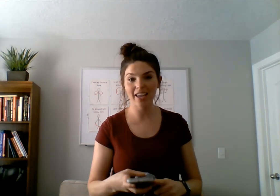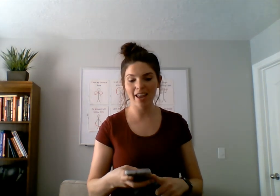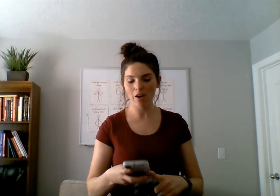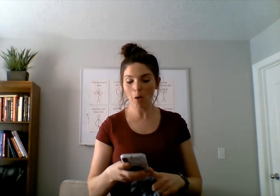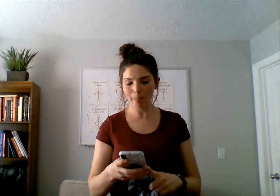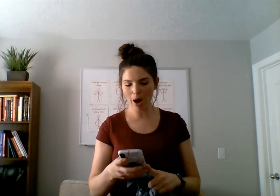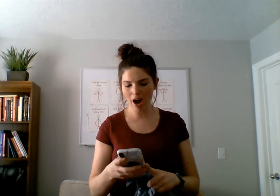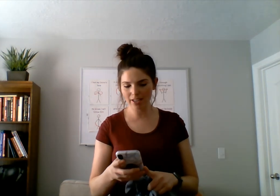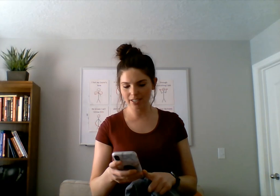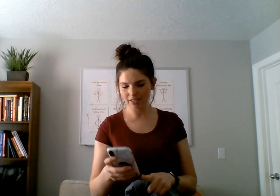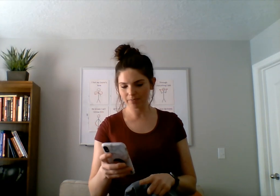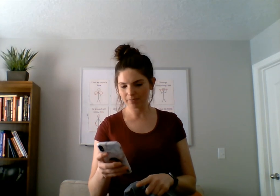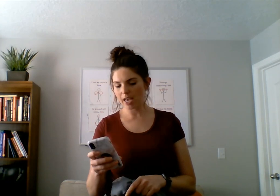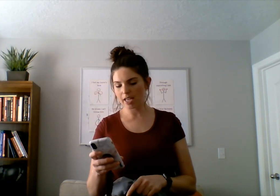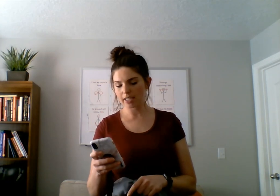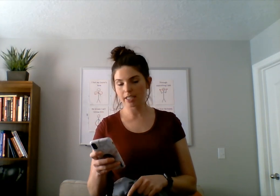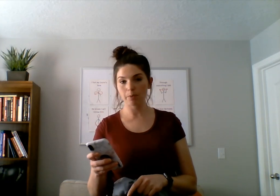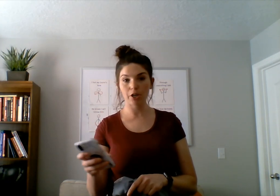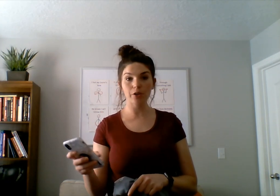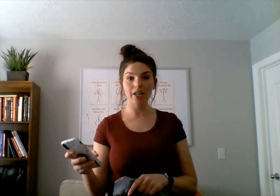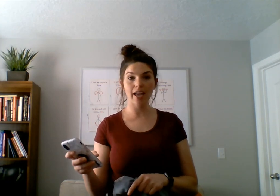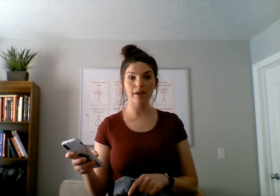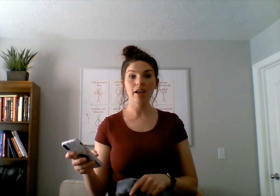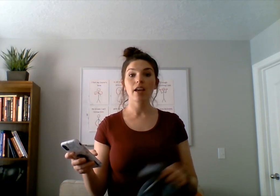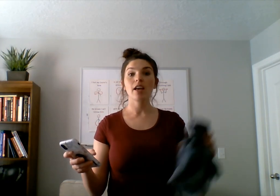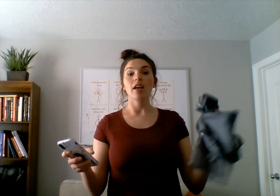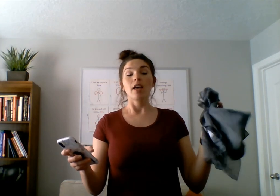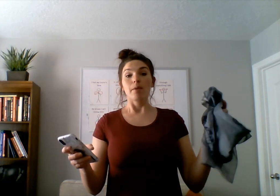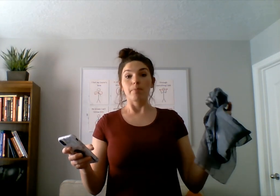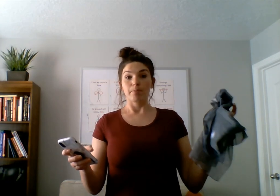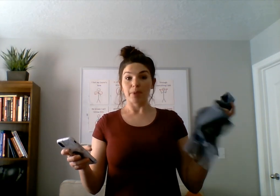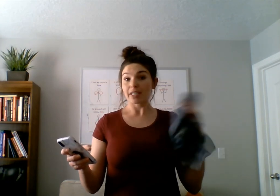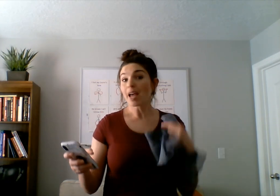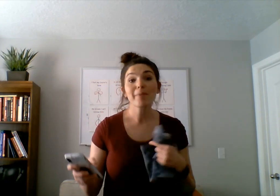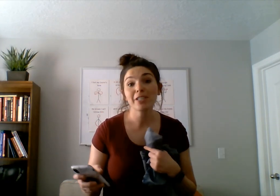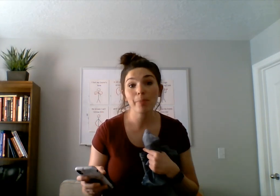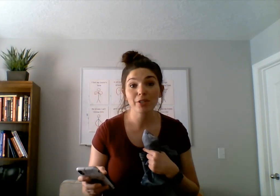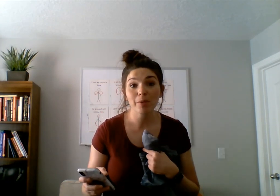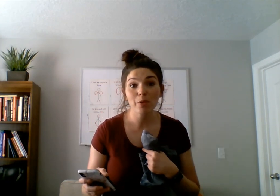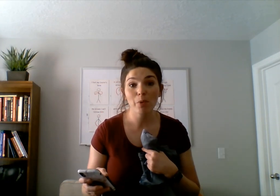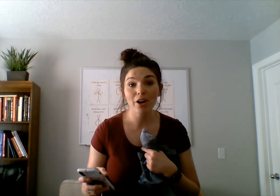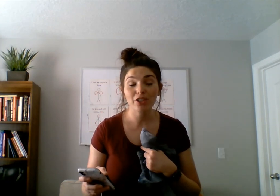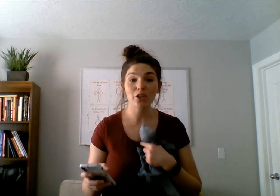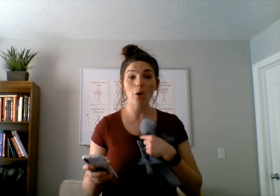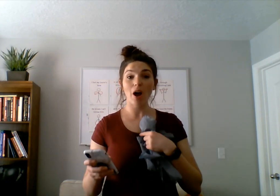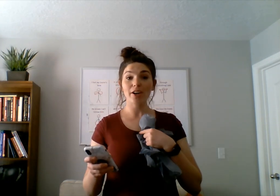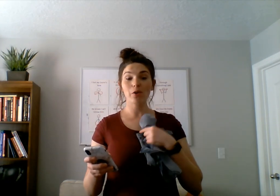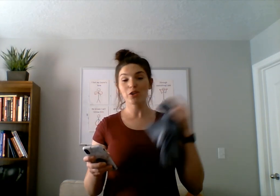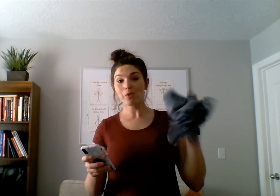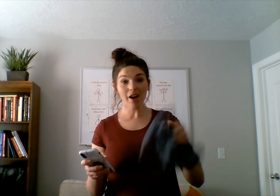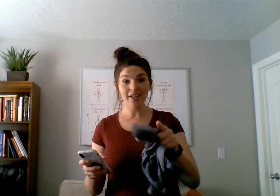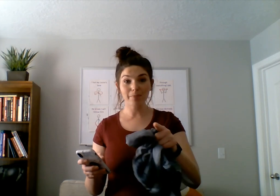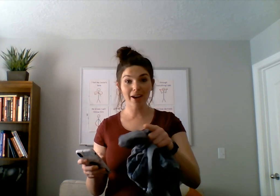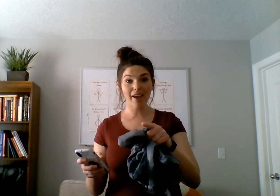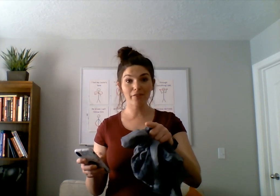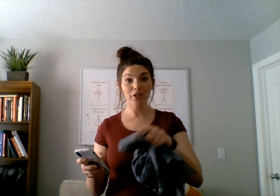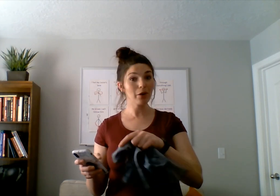again. Oh, pause! Because we're going to do it again. Because I messed up on some of the words. So I know you guys might have too.